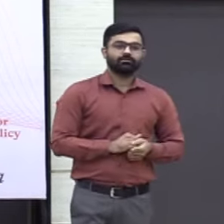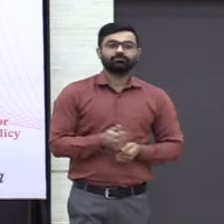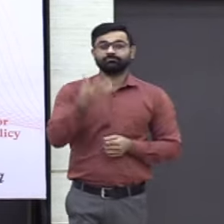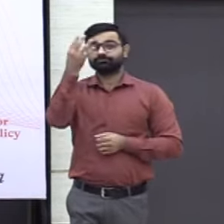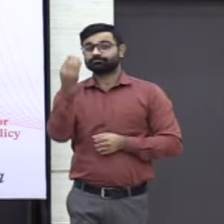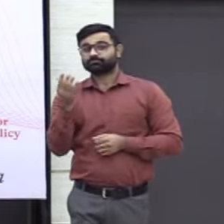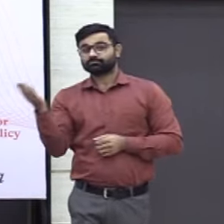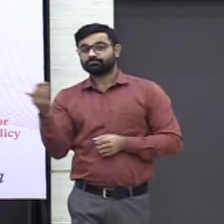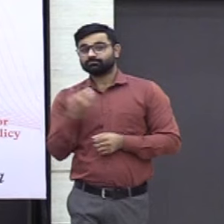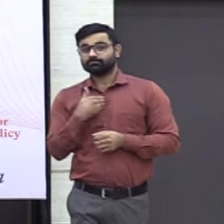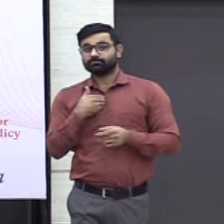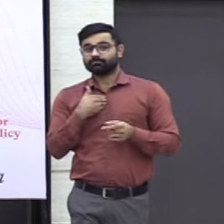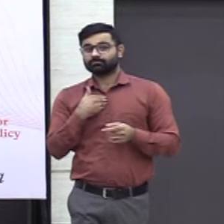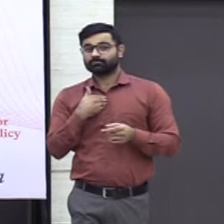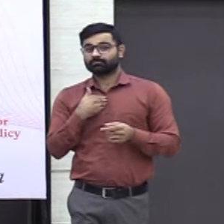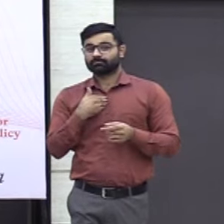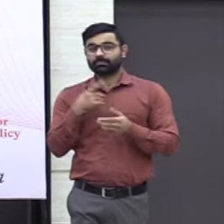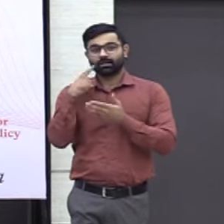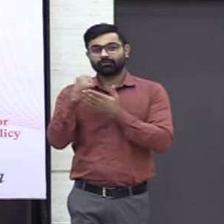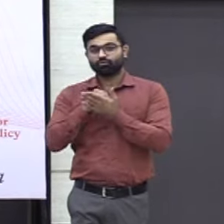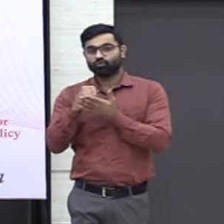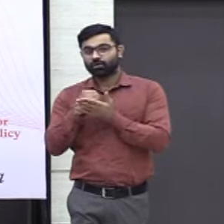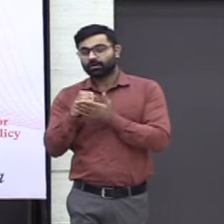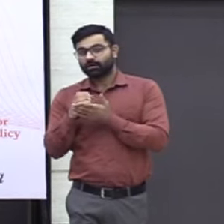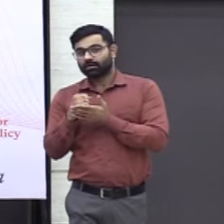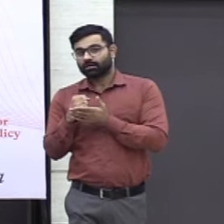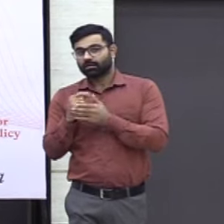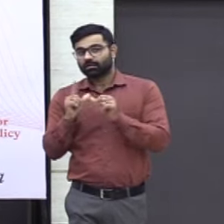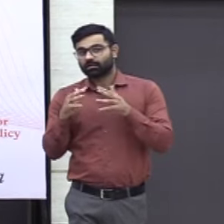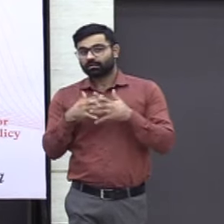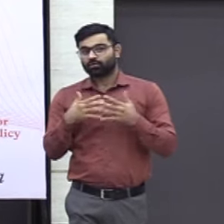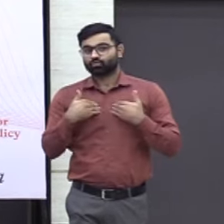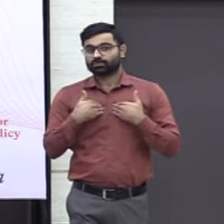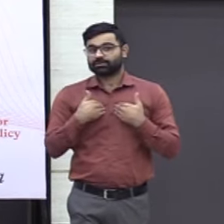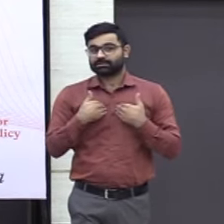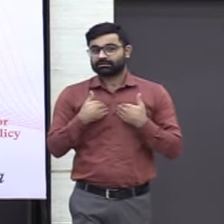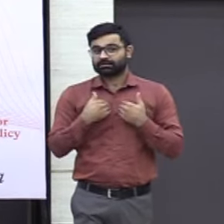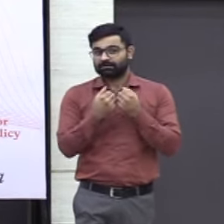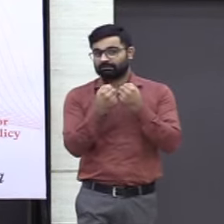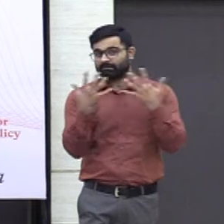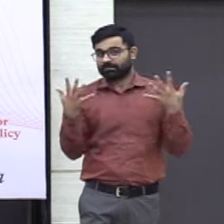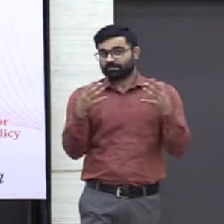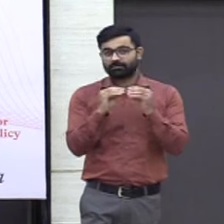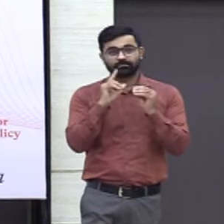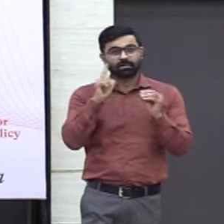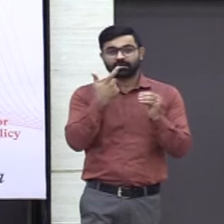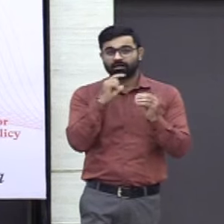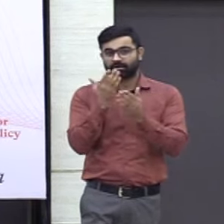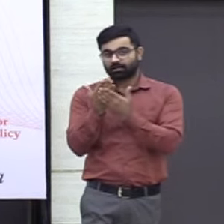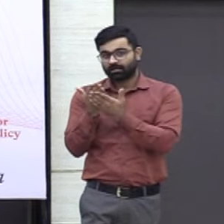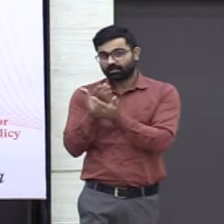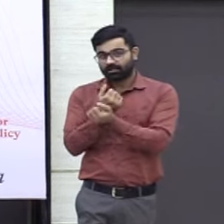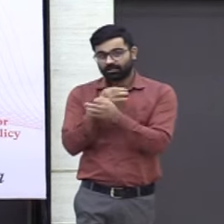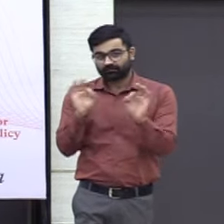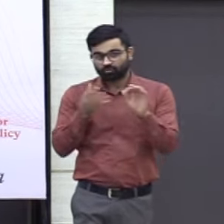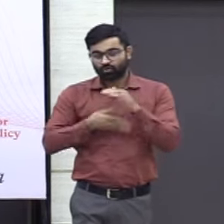Good evening, sir. I am Angela Muslimadi. I am practicing advocate. Sir, actually in many bail cases, there is one